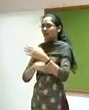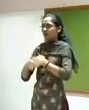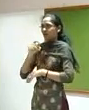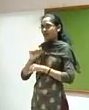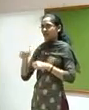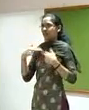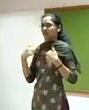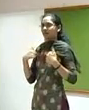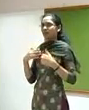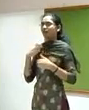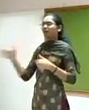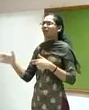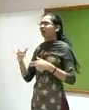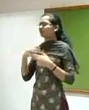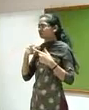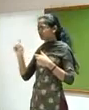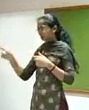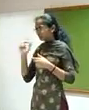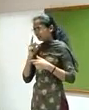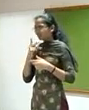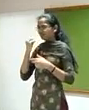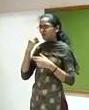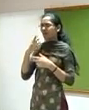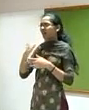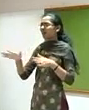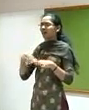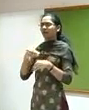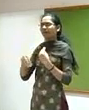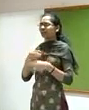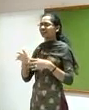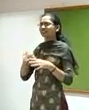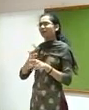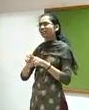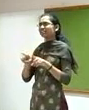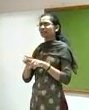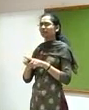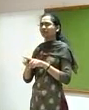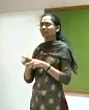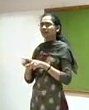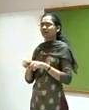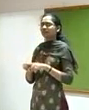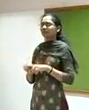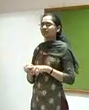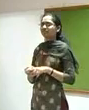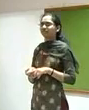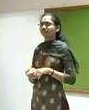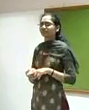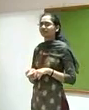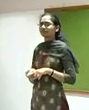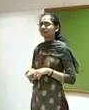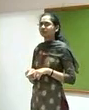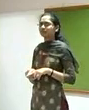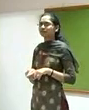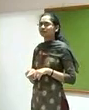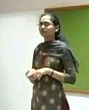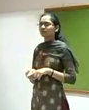the court in case we don't get benefits. And then the mechanism to convert this definition, which is very inclusive, into something more